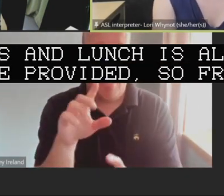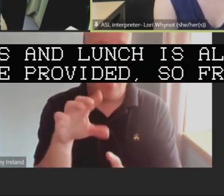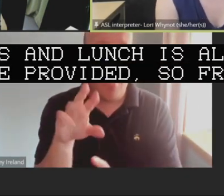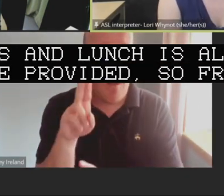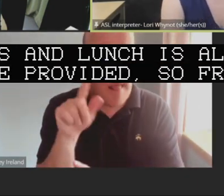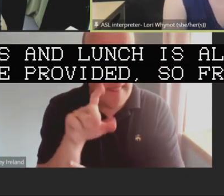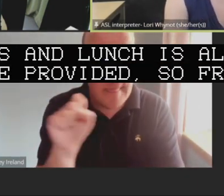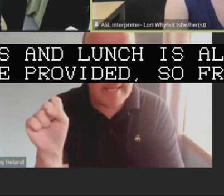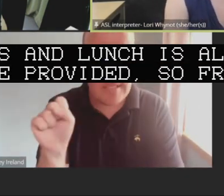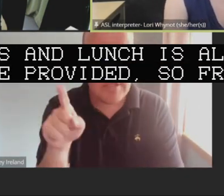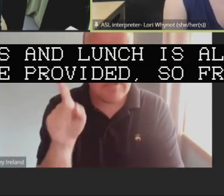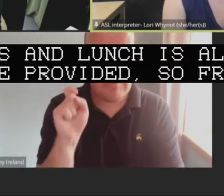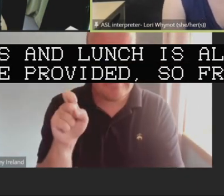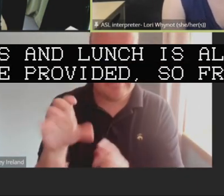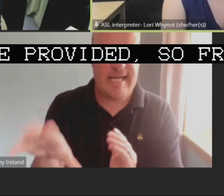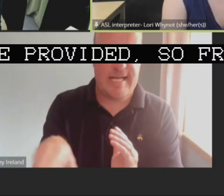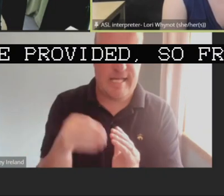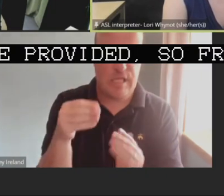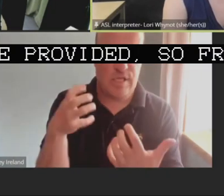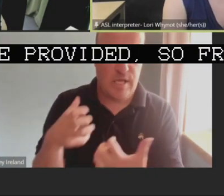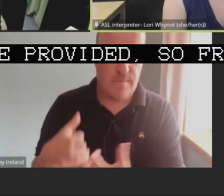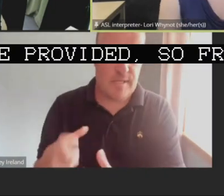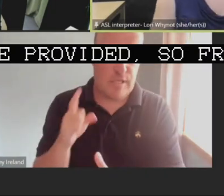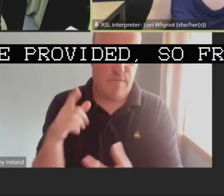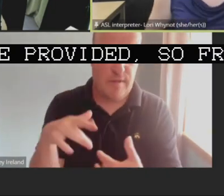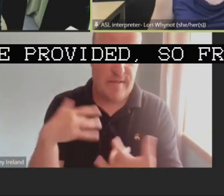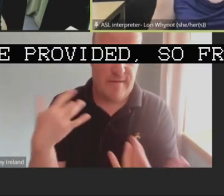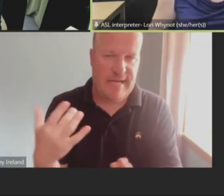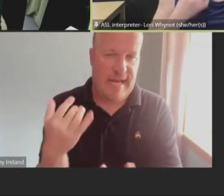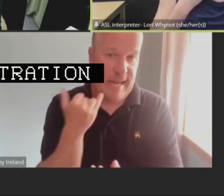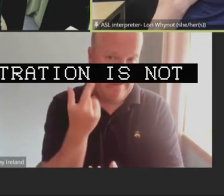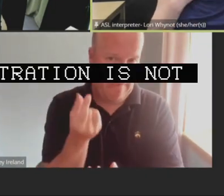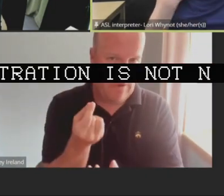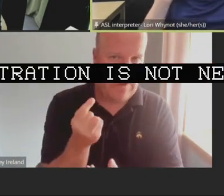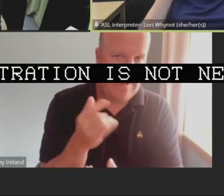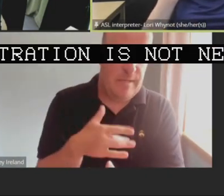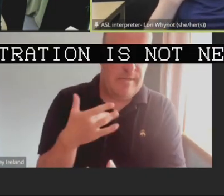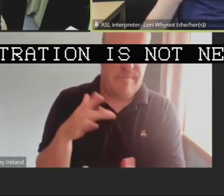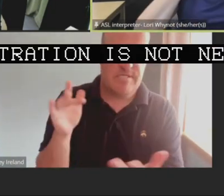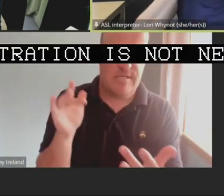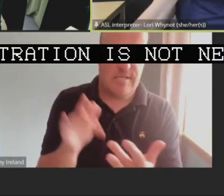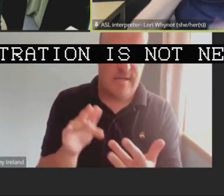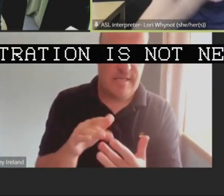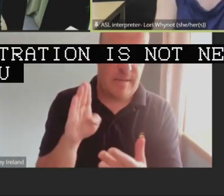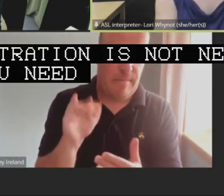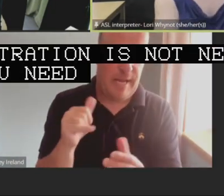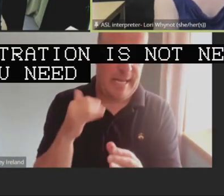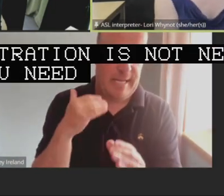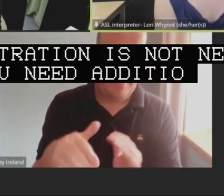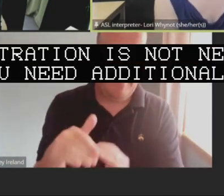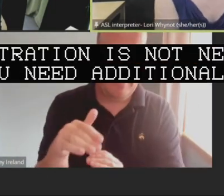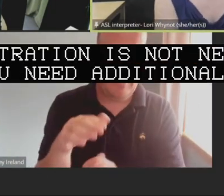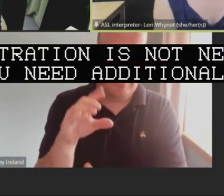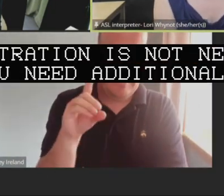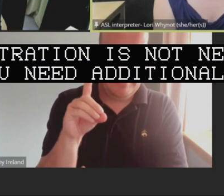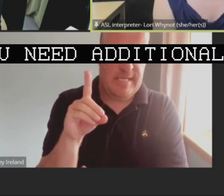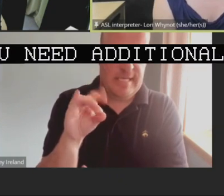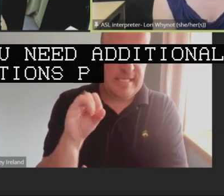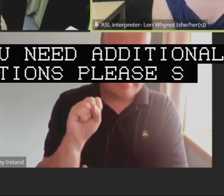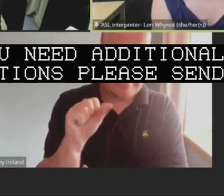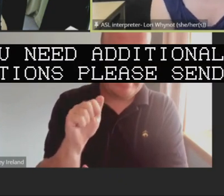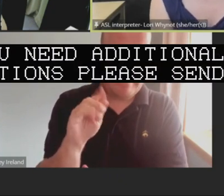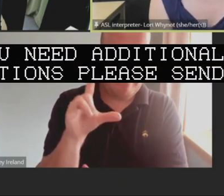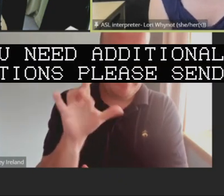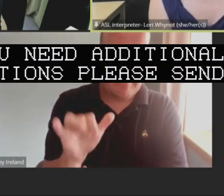Pre-registration is not needed, but if you need additional accommodations, please send an email, send a contact or an